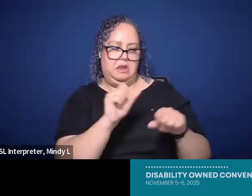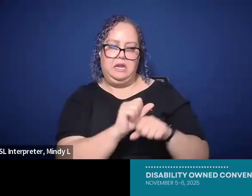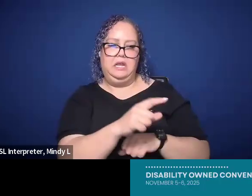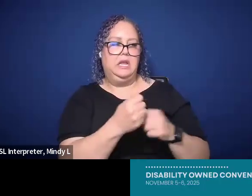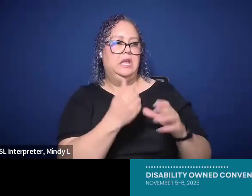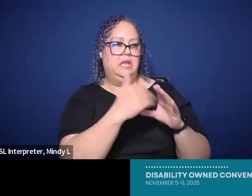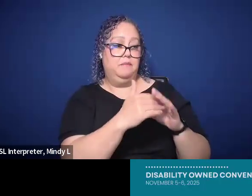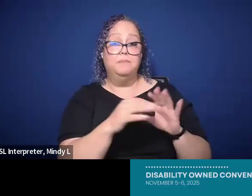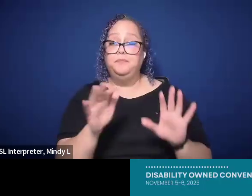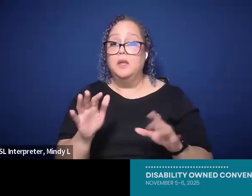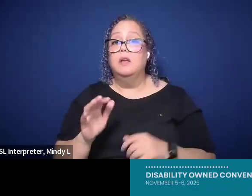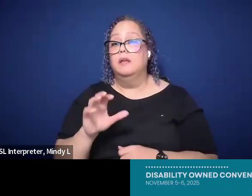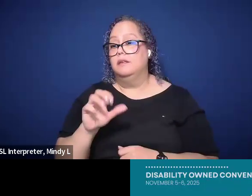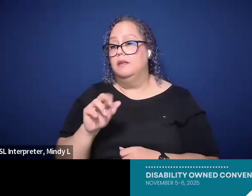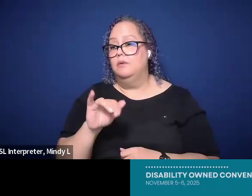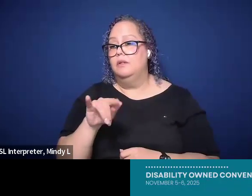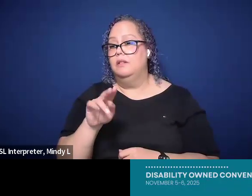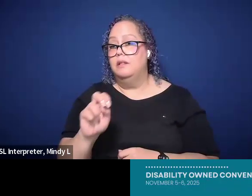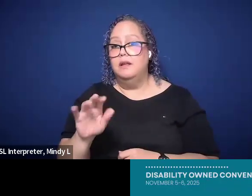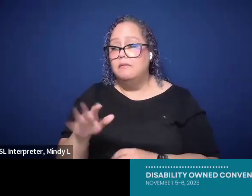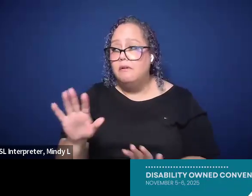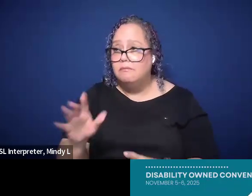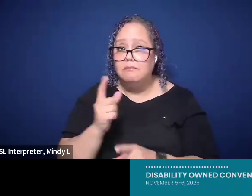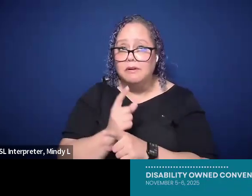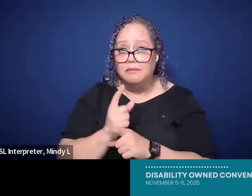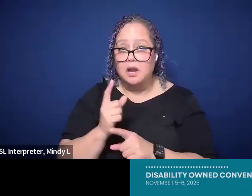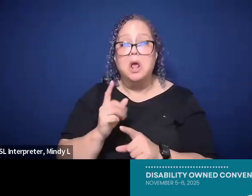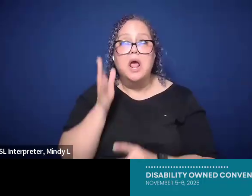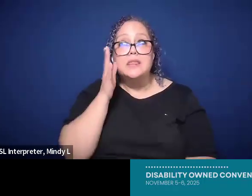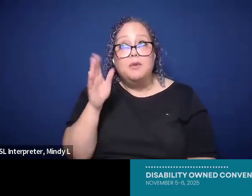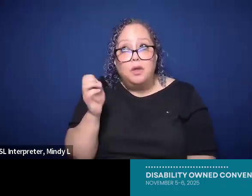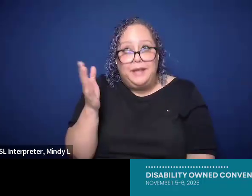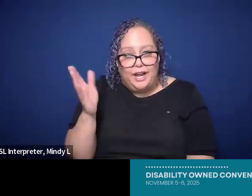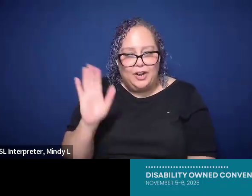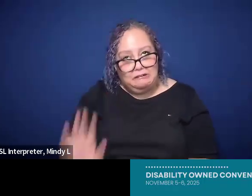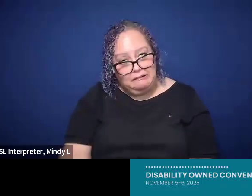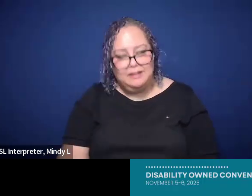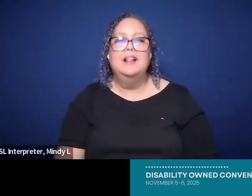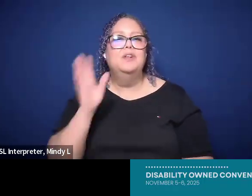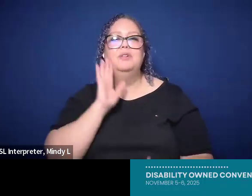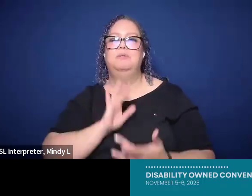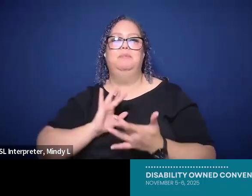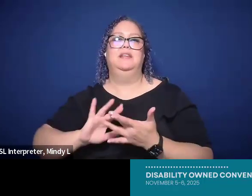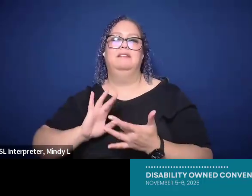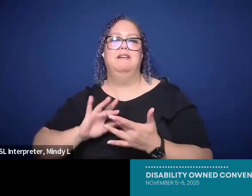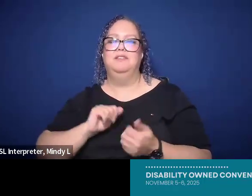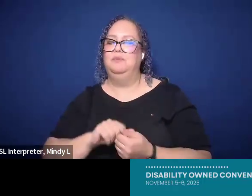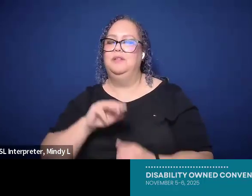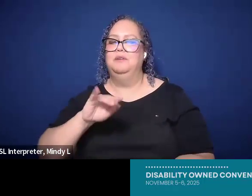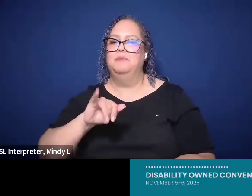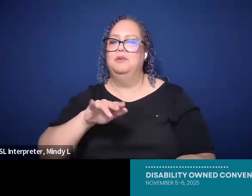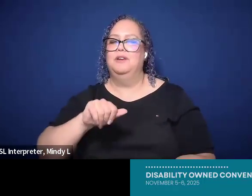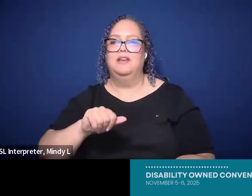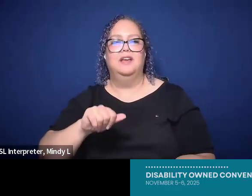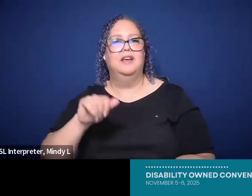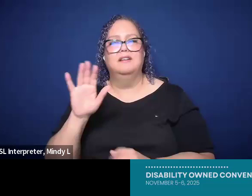will be there. And we are going to keep in touch with Maria because it was such an amazing session that we need to